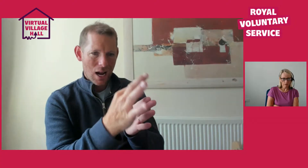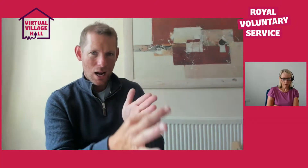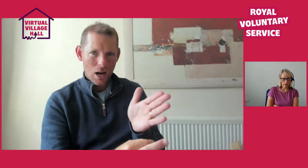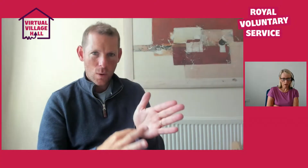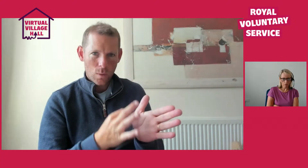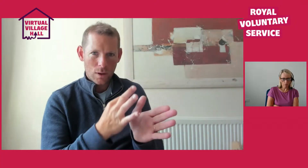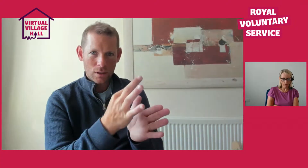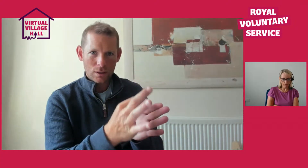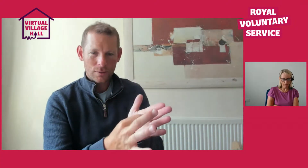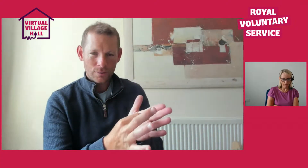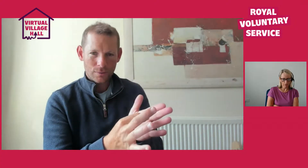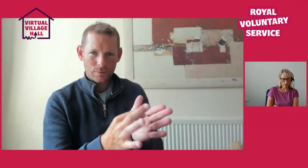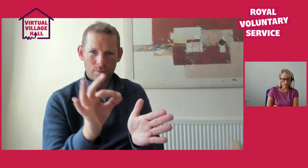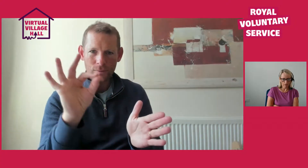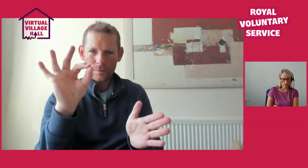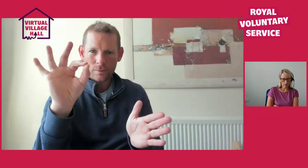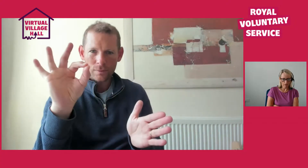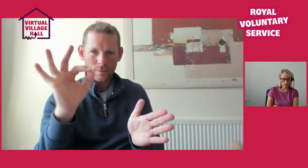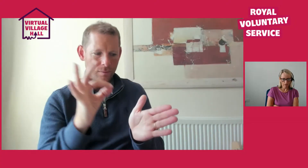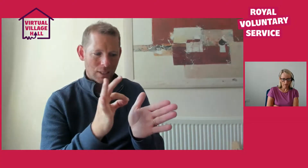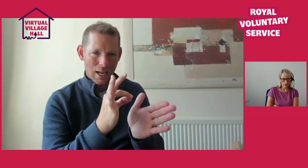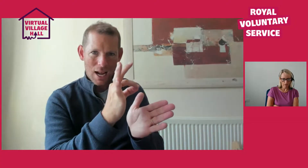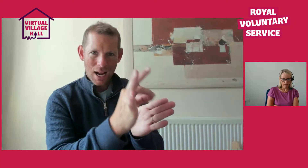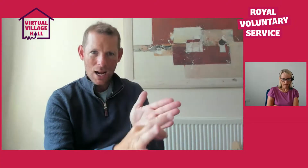1 hour,